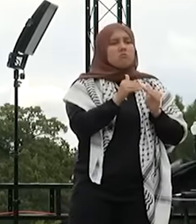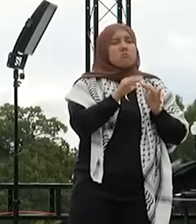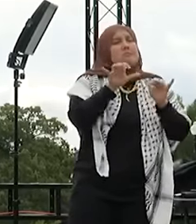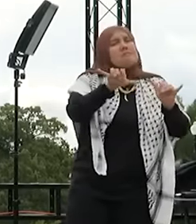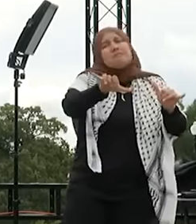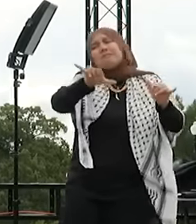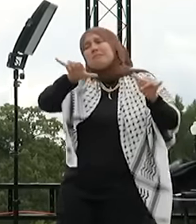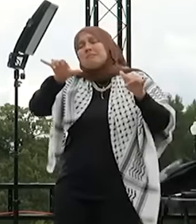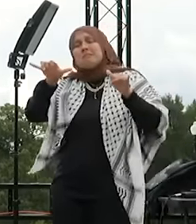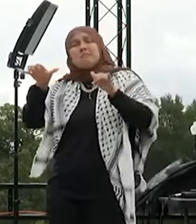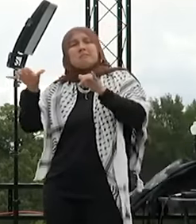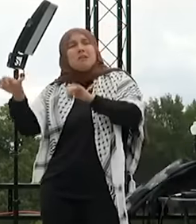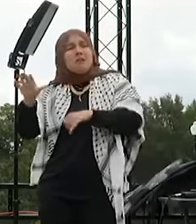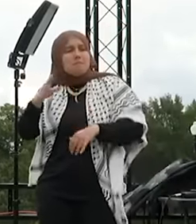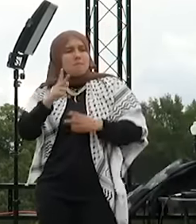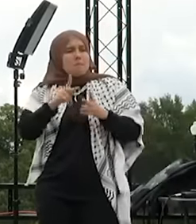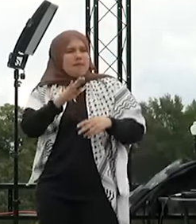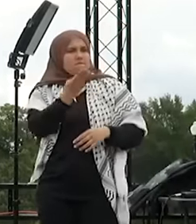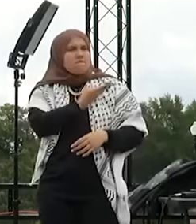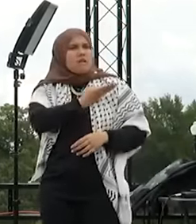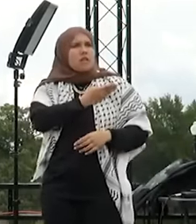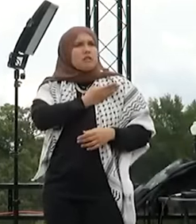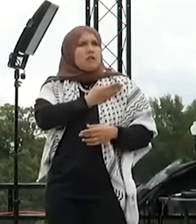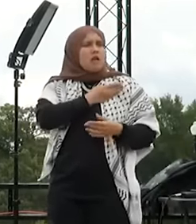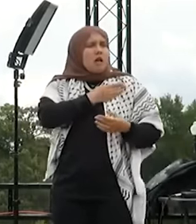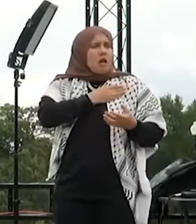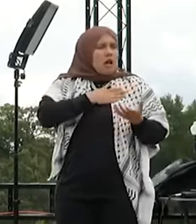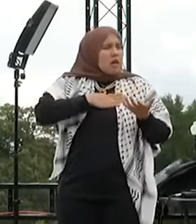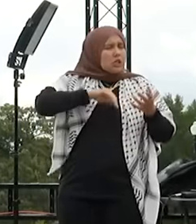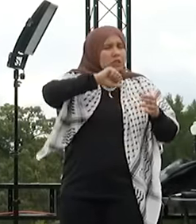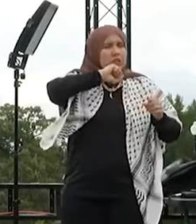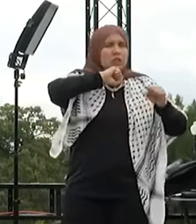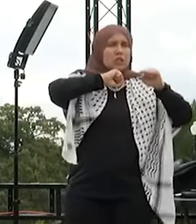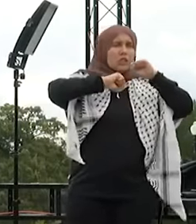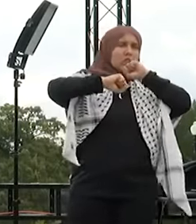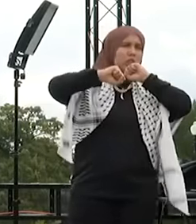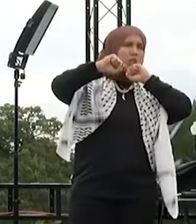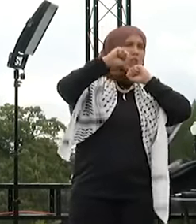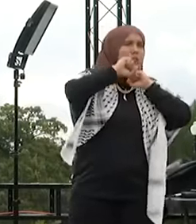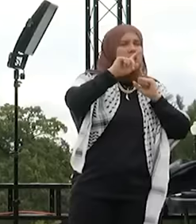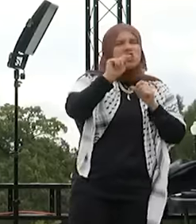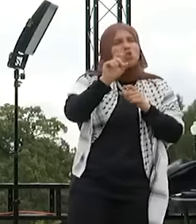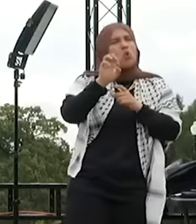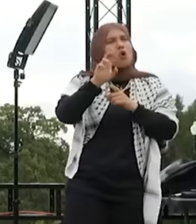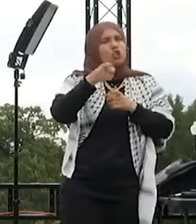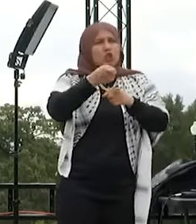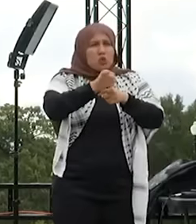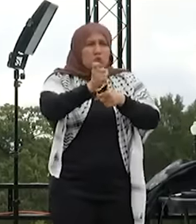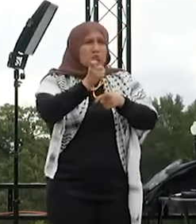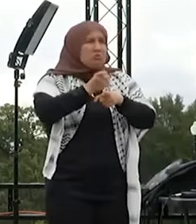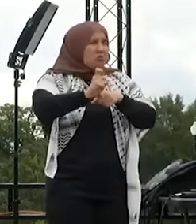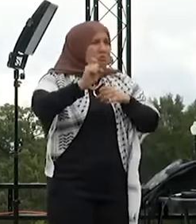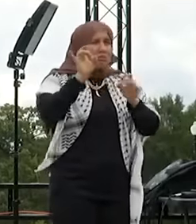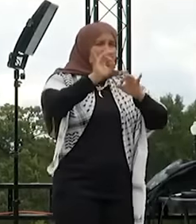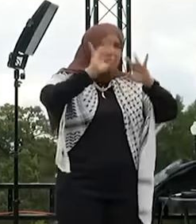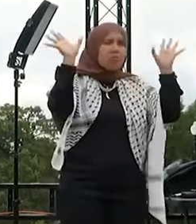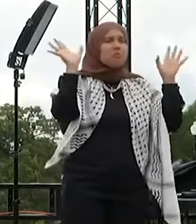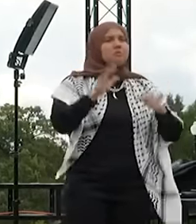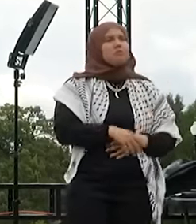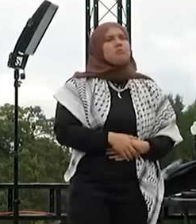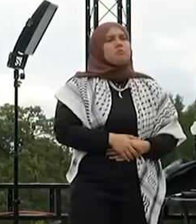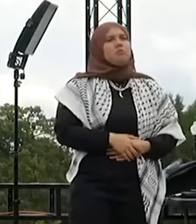dealing with all sorts of torture, not one form of cruelty,